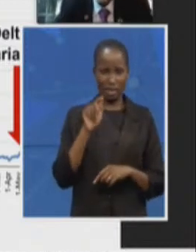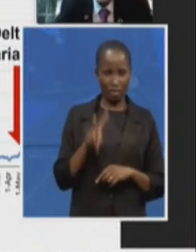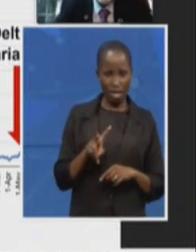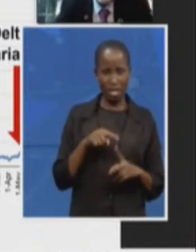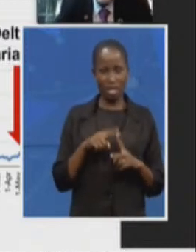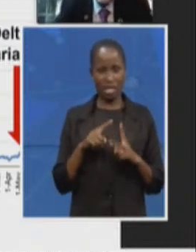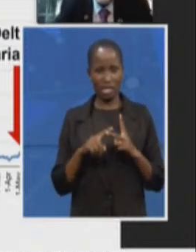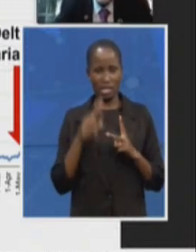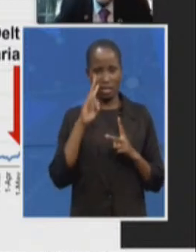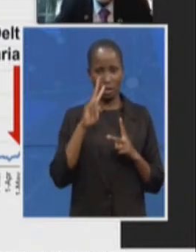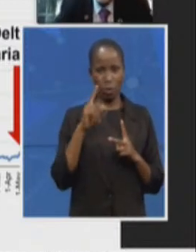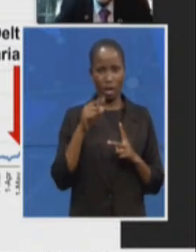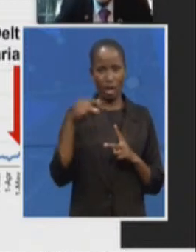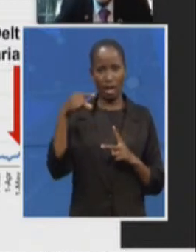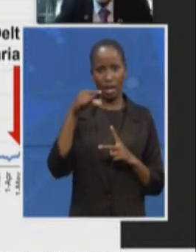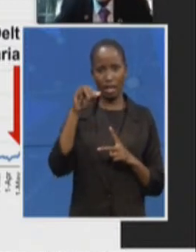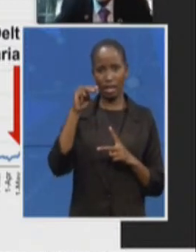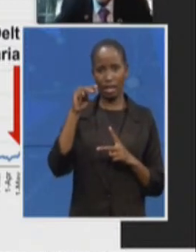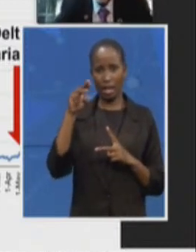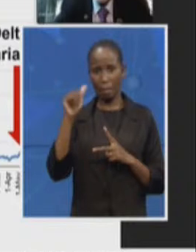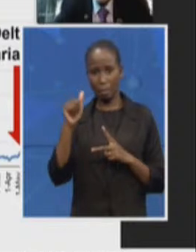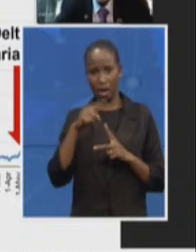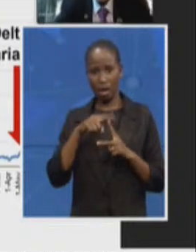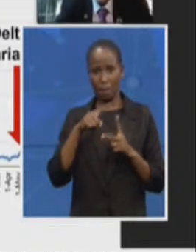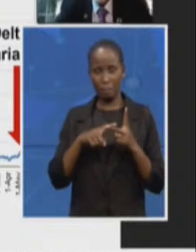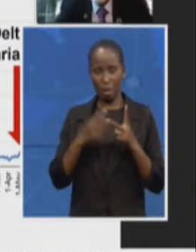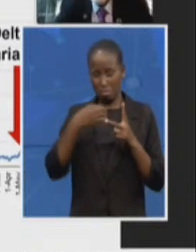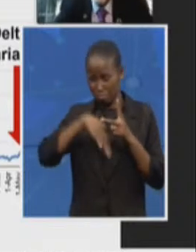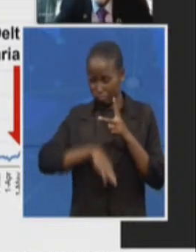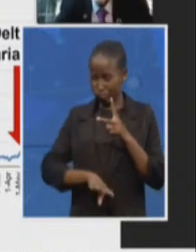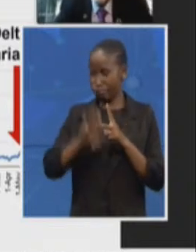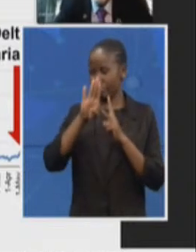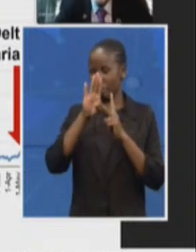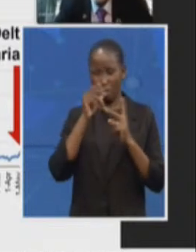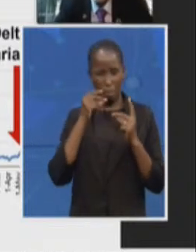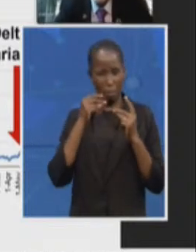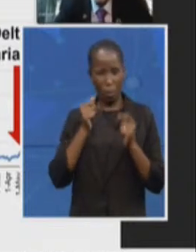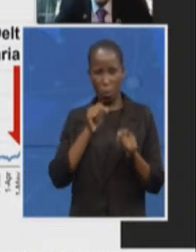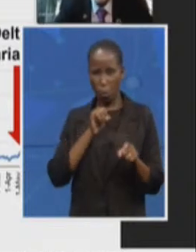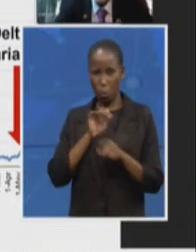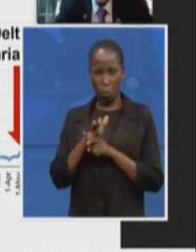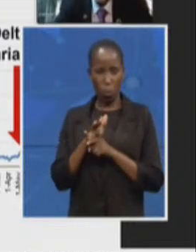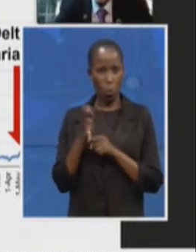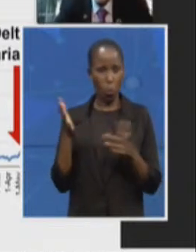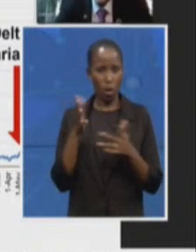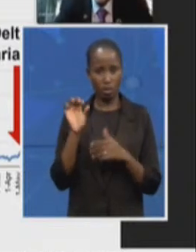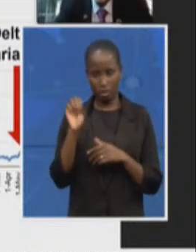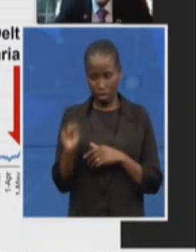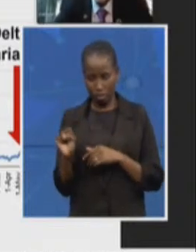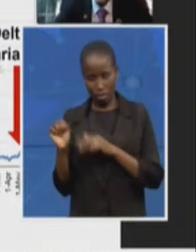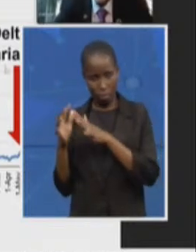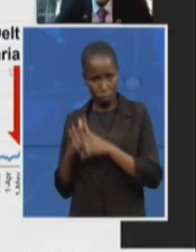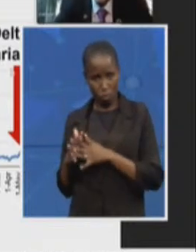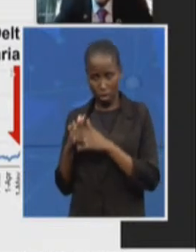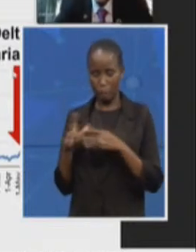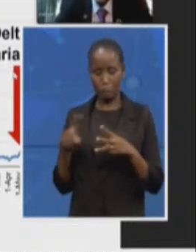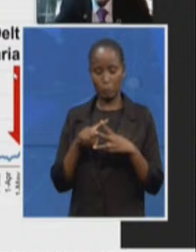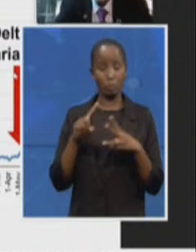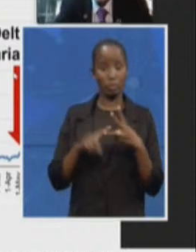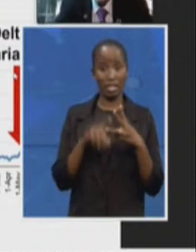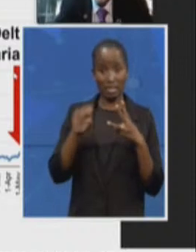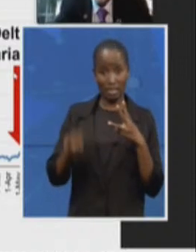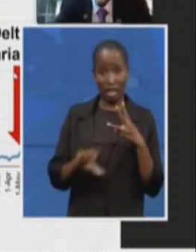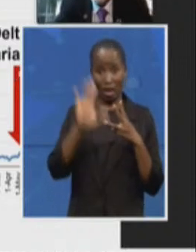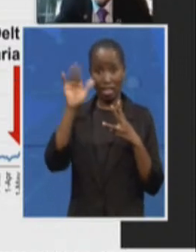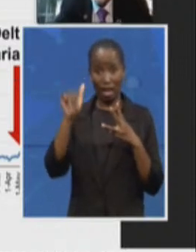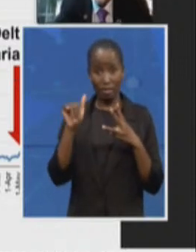epidemic in much of Southern America. And in our own country, we saw how the Beta variant drove our second wave and the